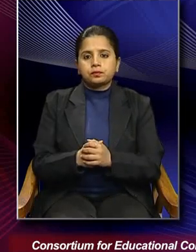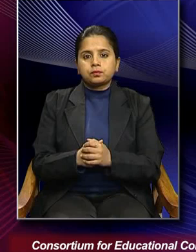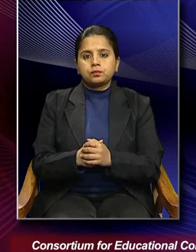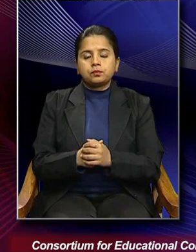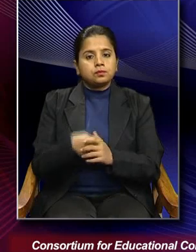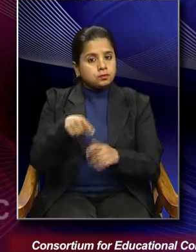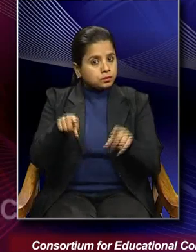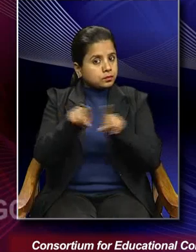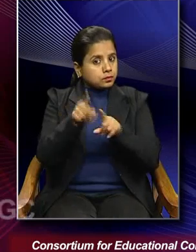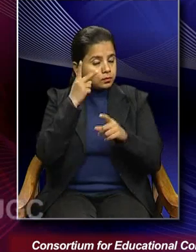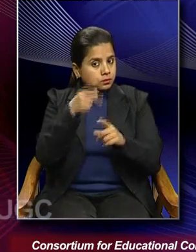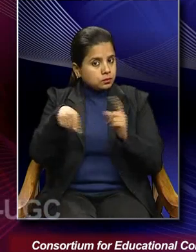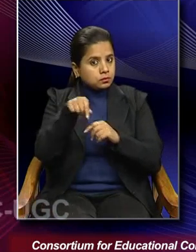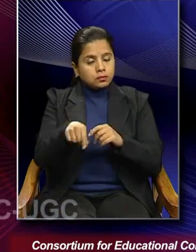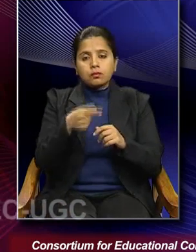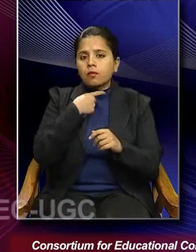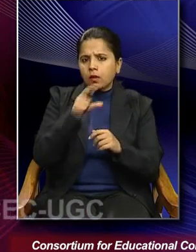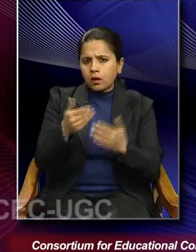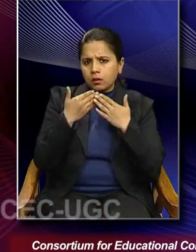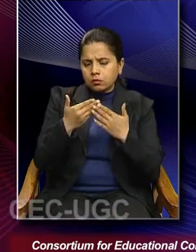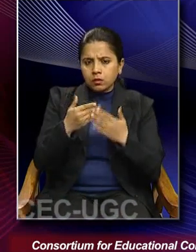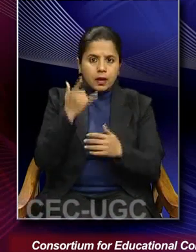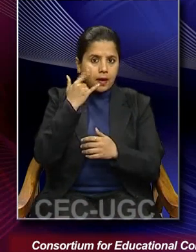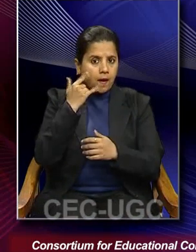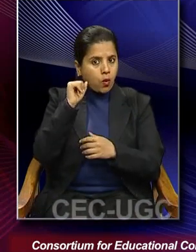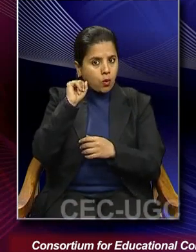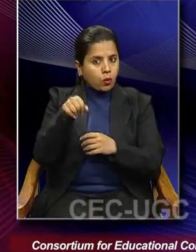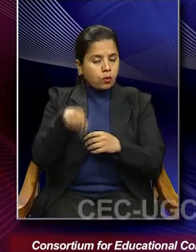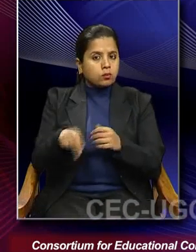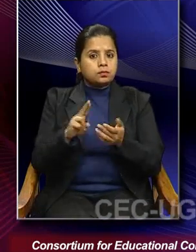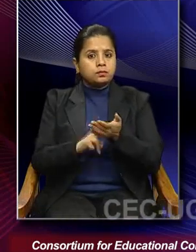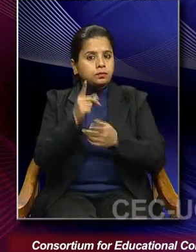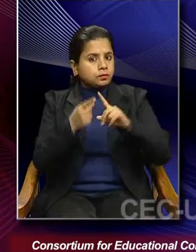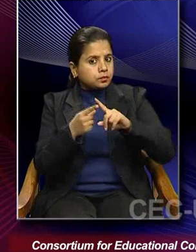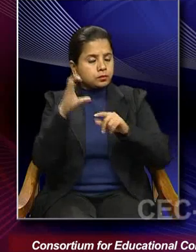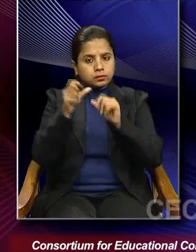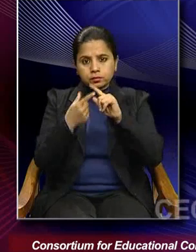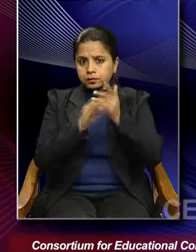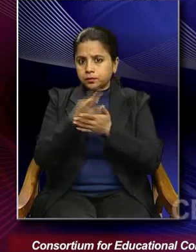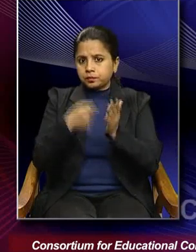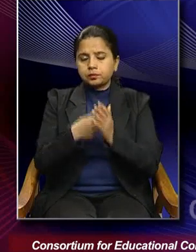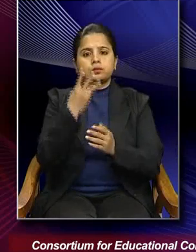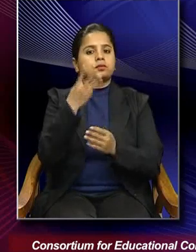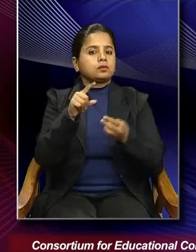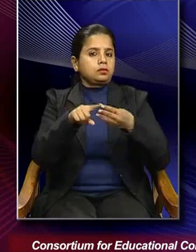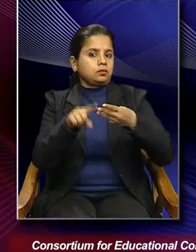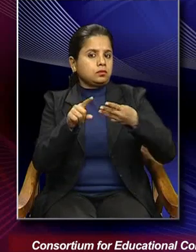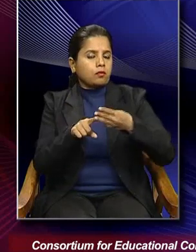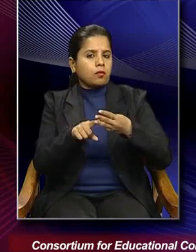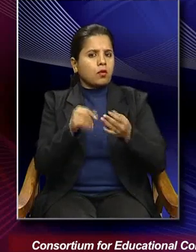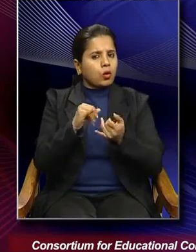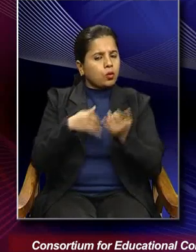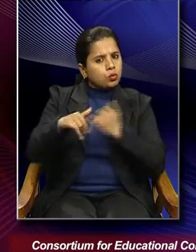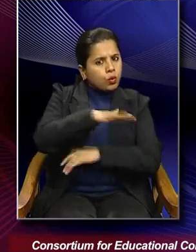Here also in this case study of California gnatcatcher, we apply the three social choice